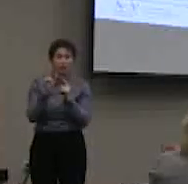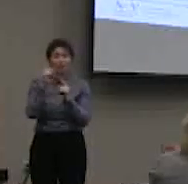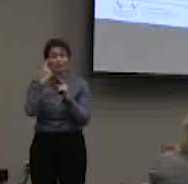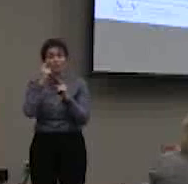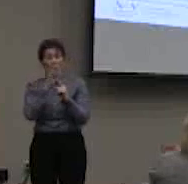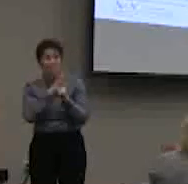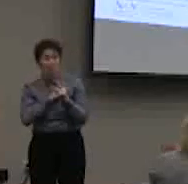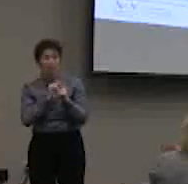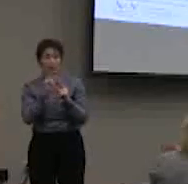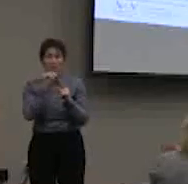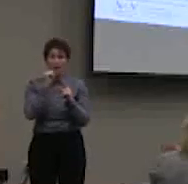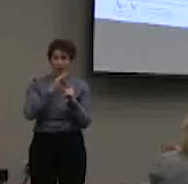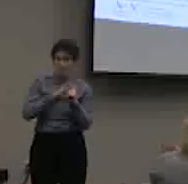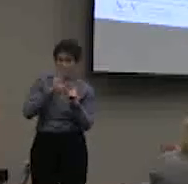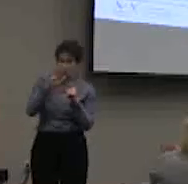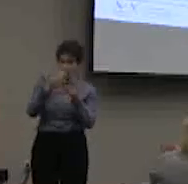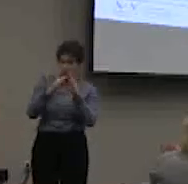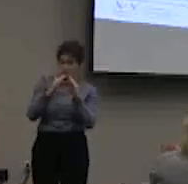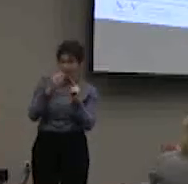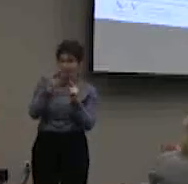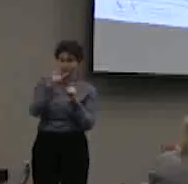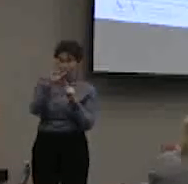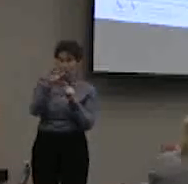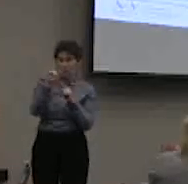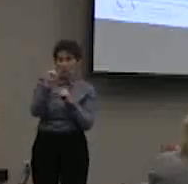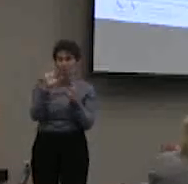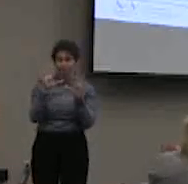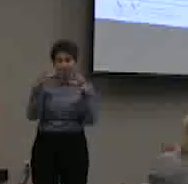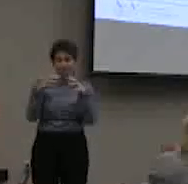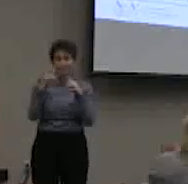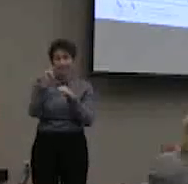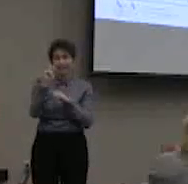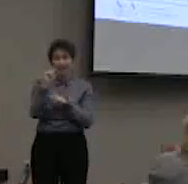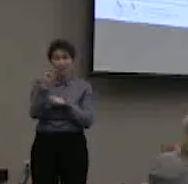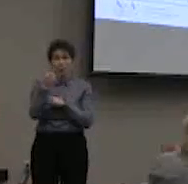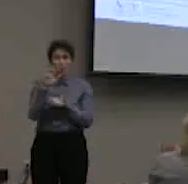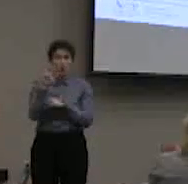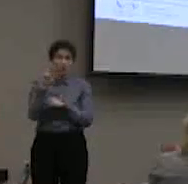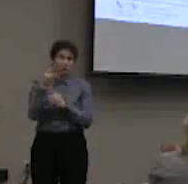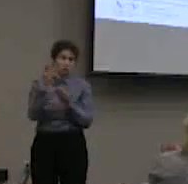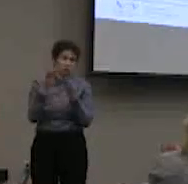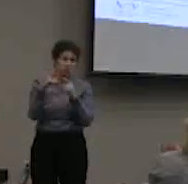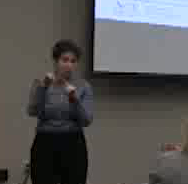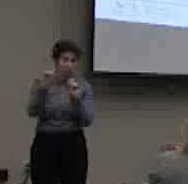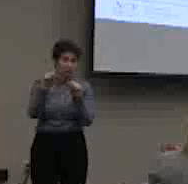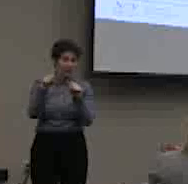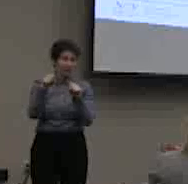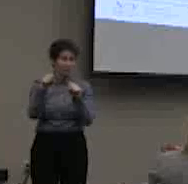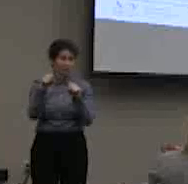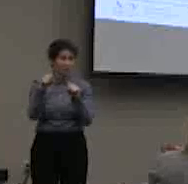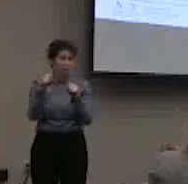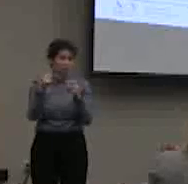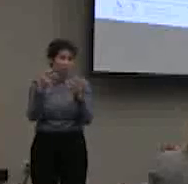network, that you may not even think about who are in your network.